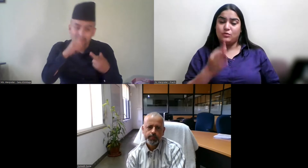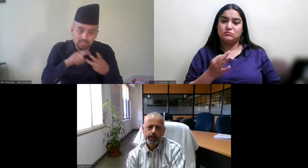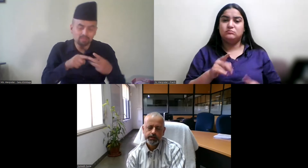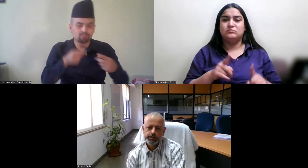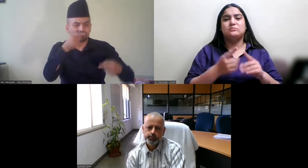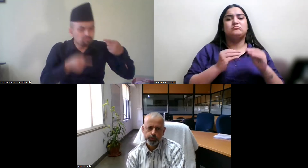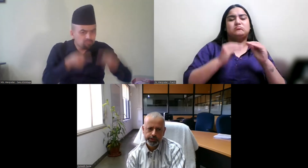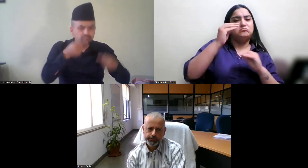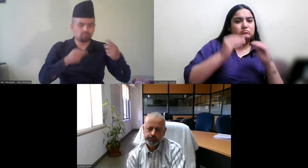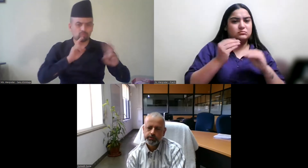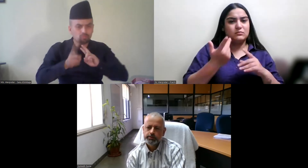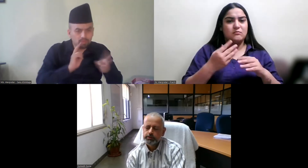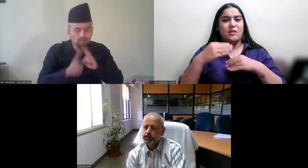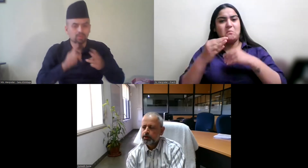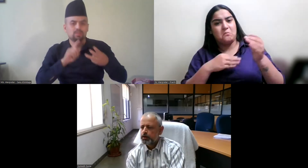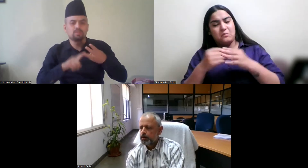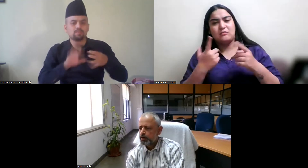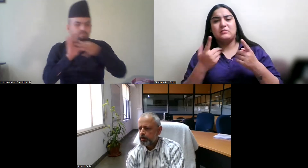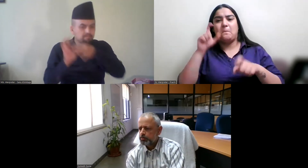negotiation, at times protests,